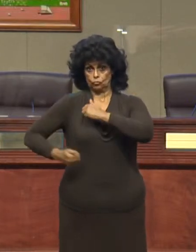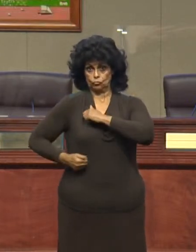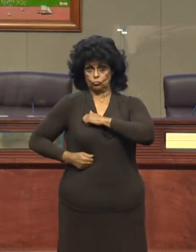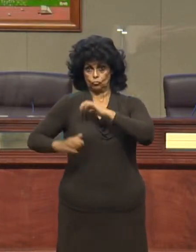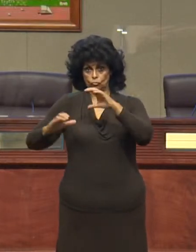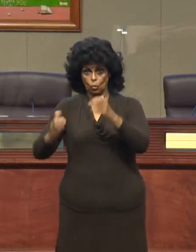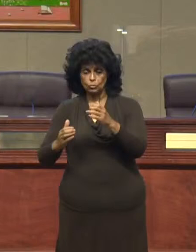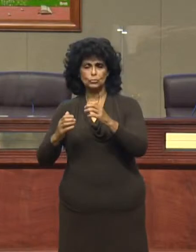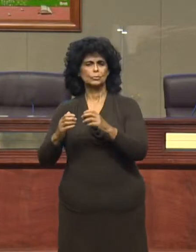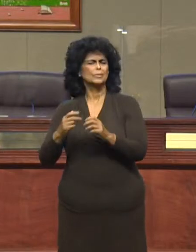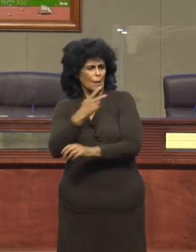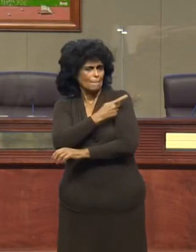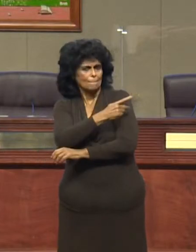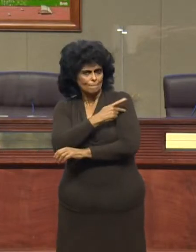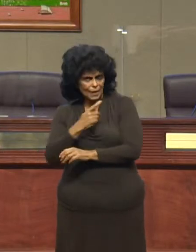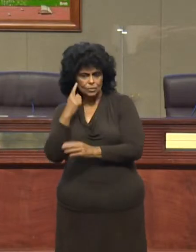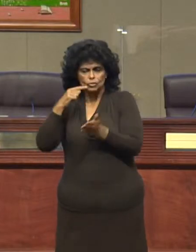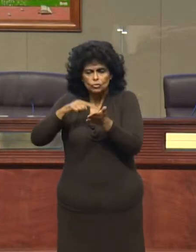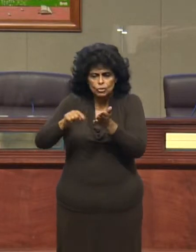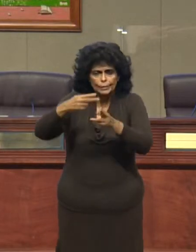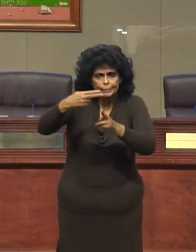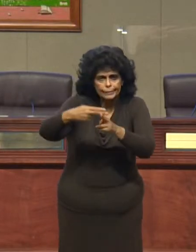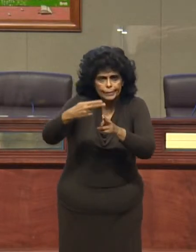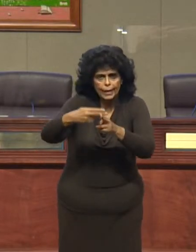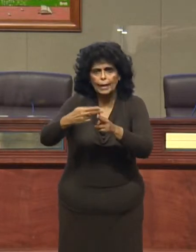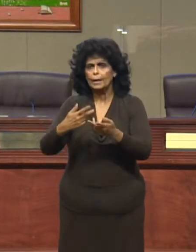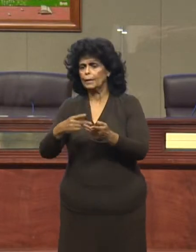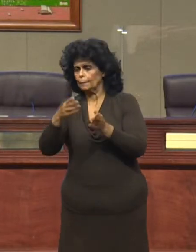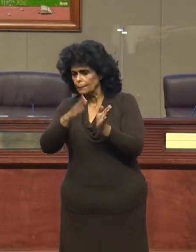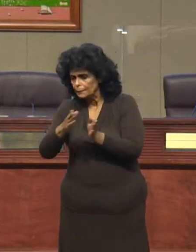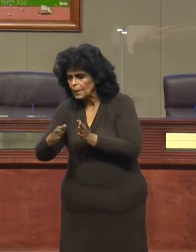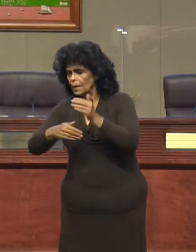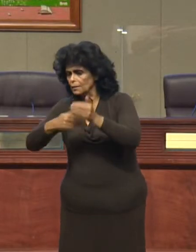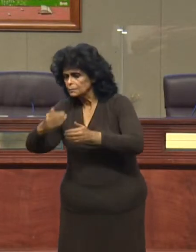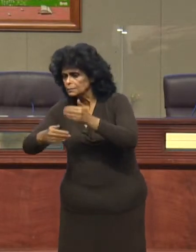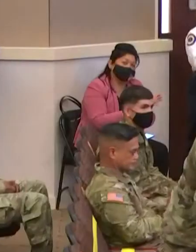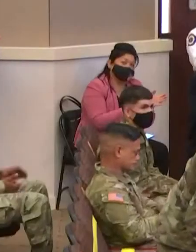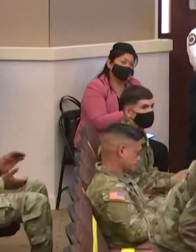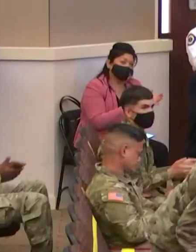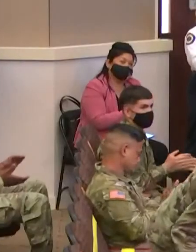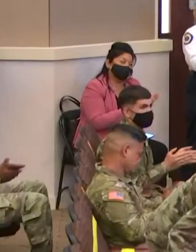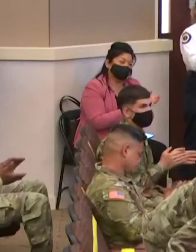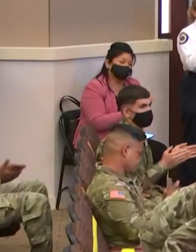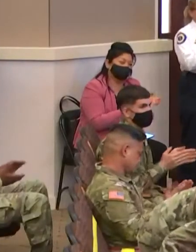check-in registration for COVID testing. Sergeant Vaughn.